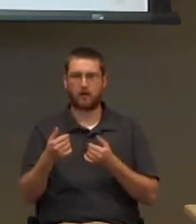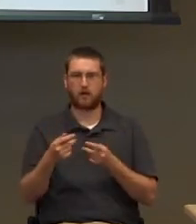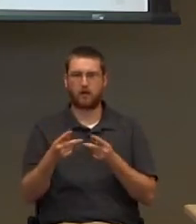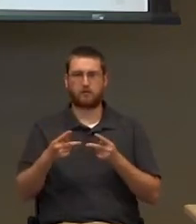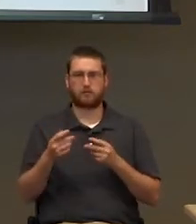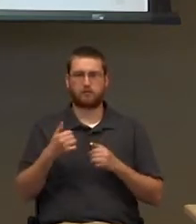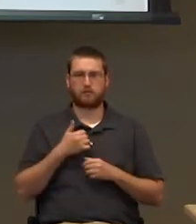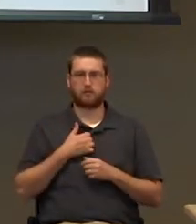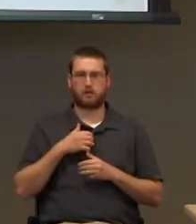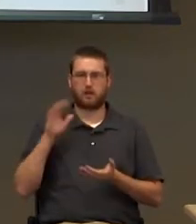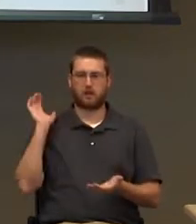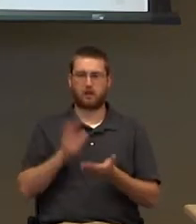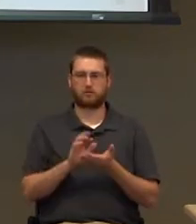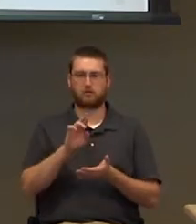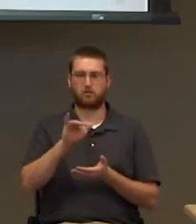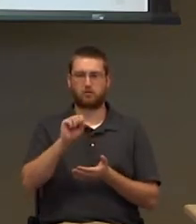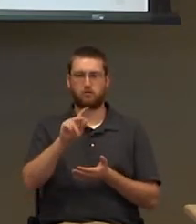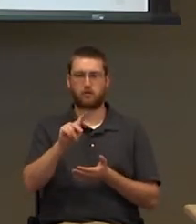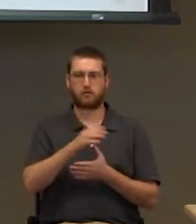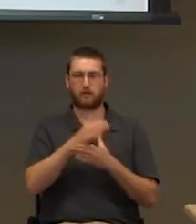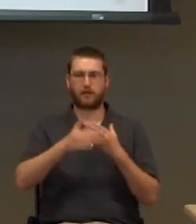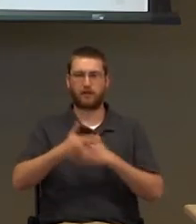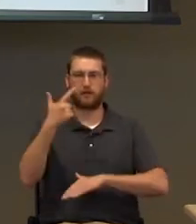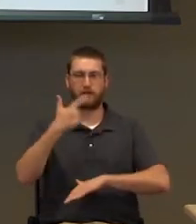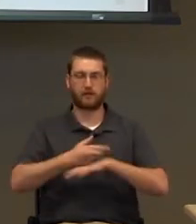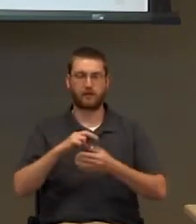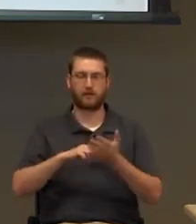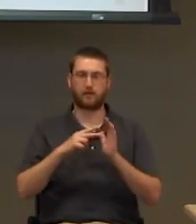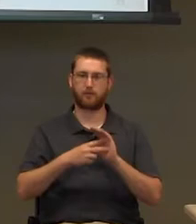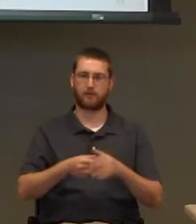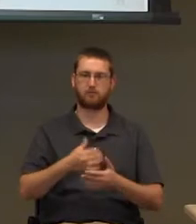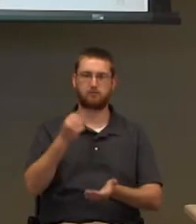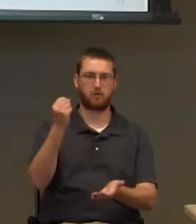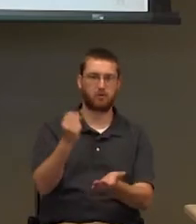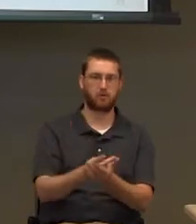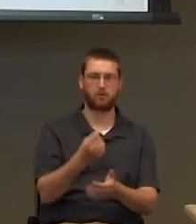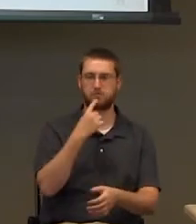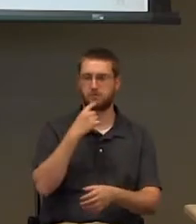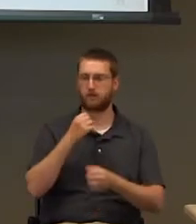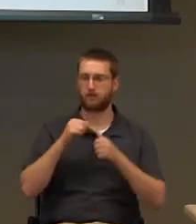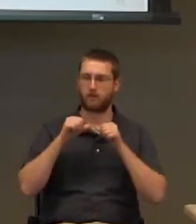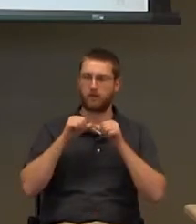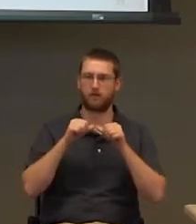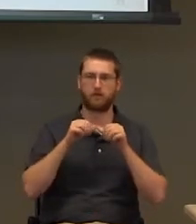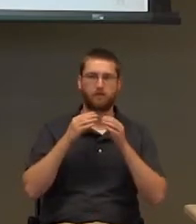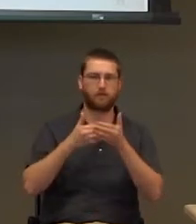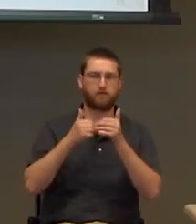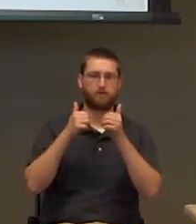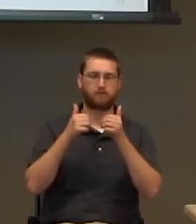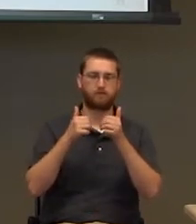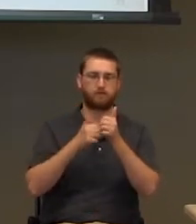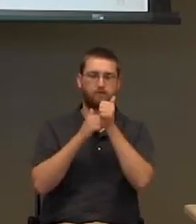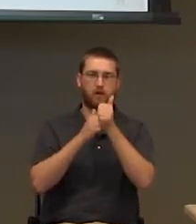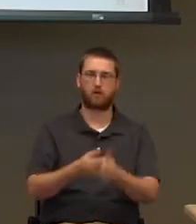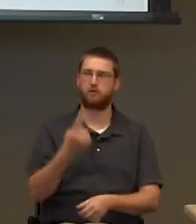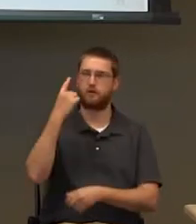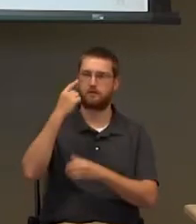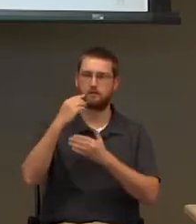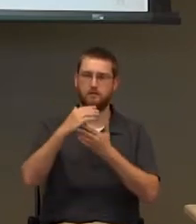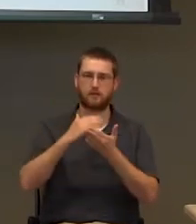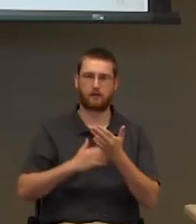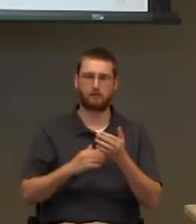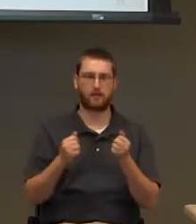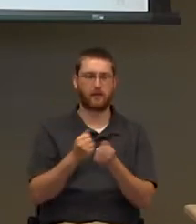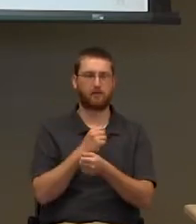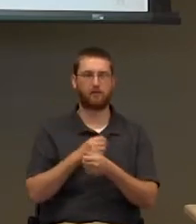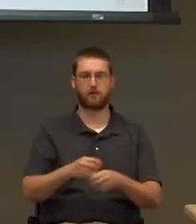minimize that risk, but at the end of the day, I am not going to guarantee you that if you follow these wonderful steps, that the golden arches will open